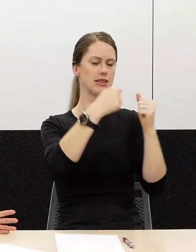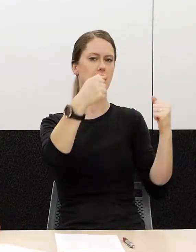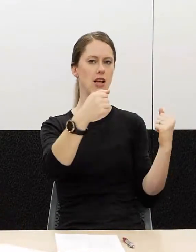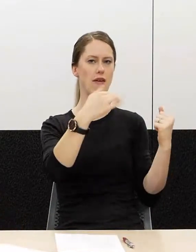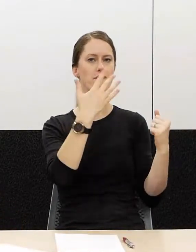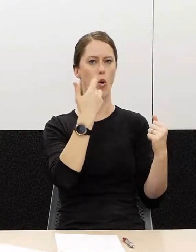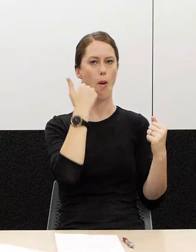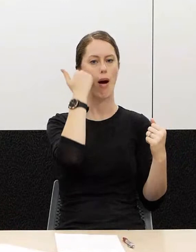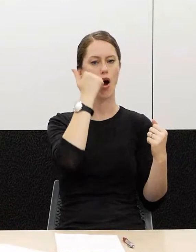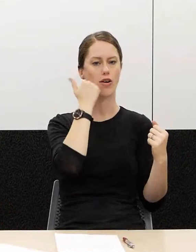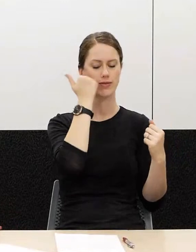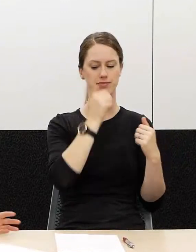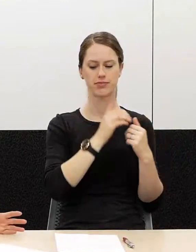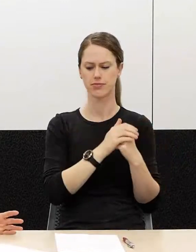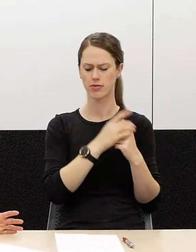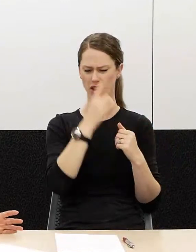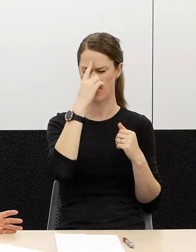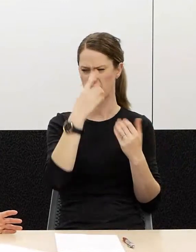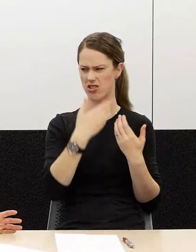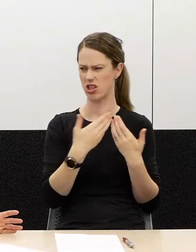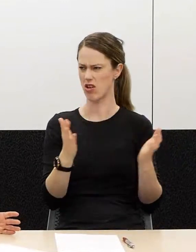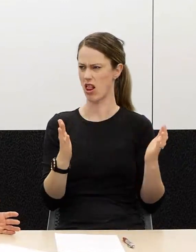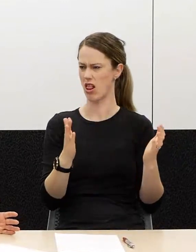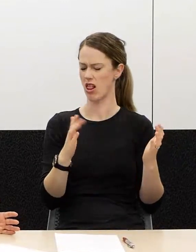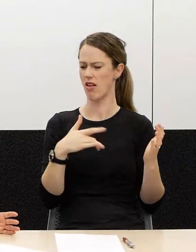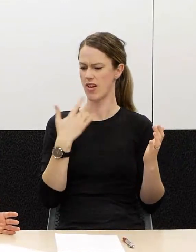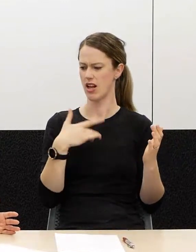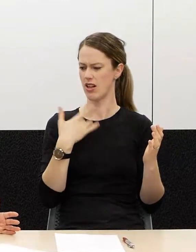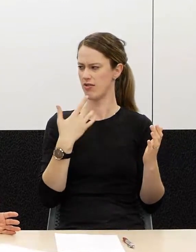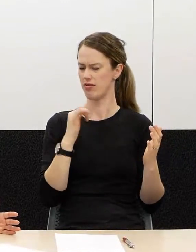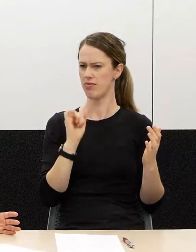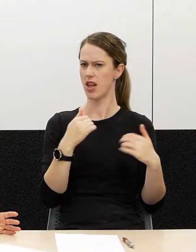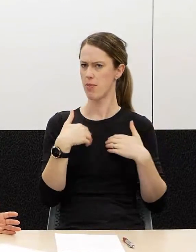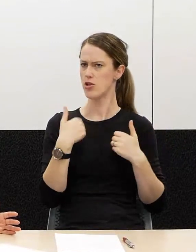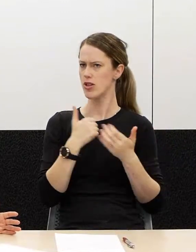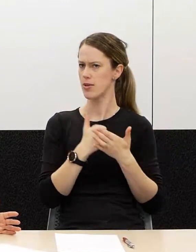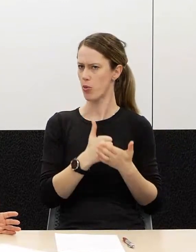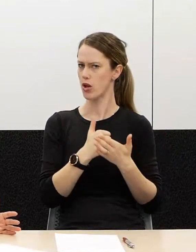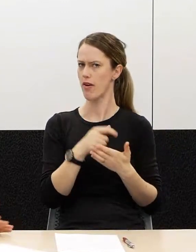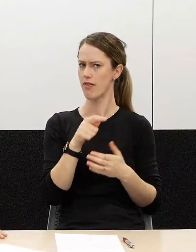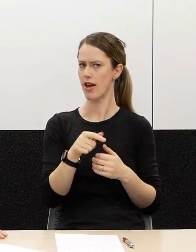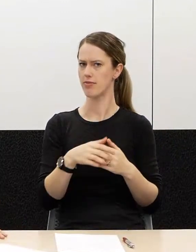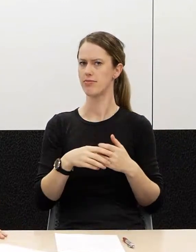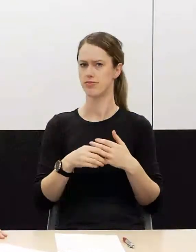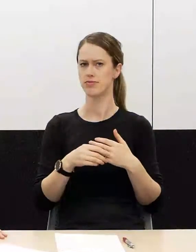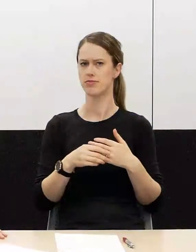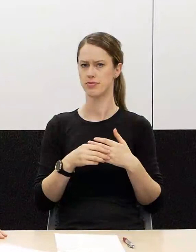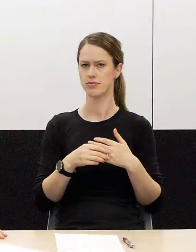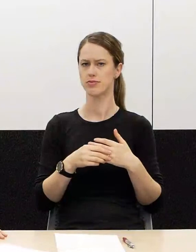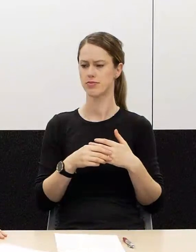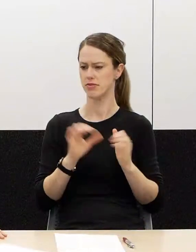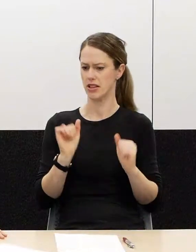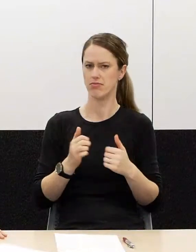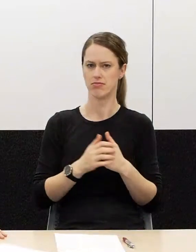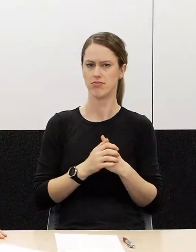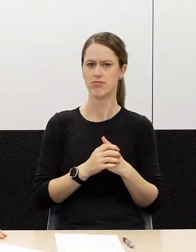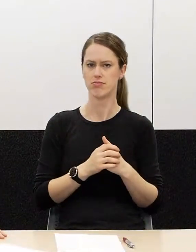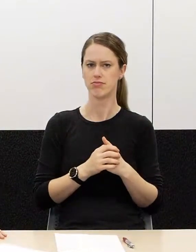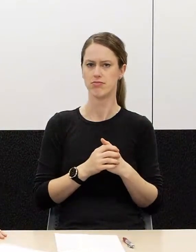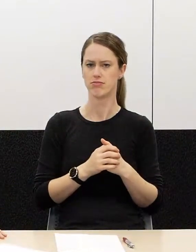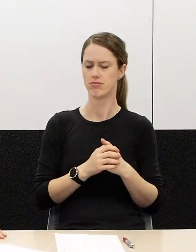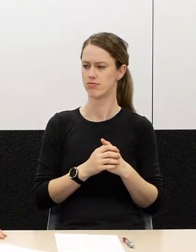Māori. And I think in general the sense is that the ministry is supportive of that. Yeah, I think